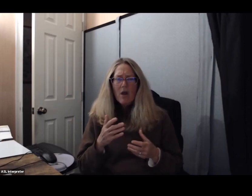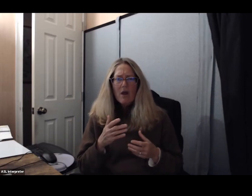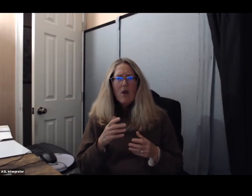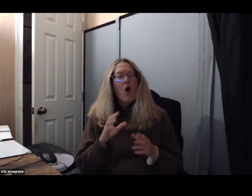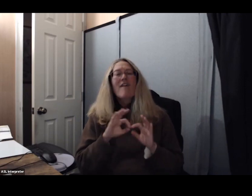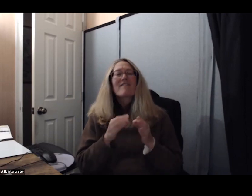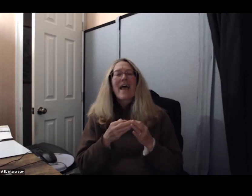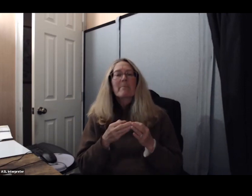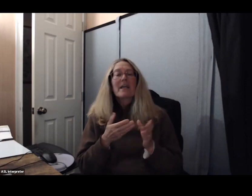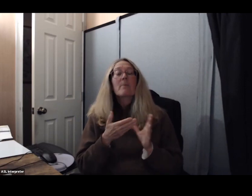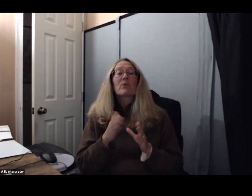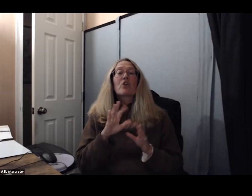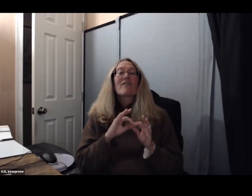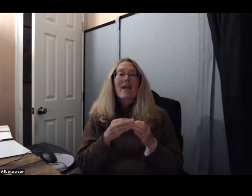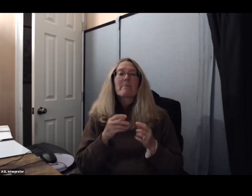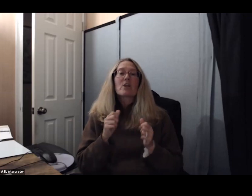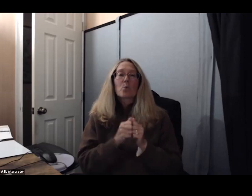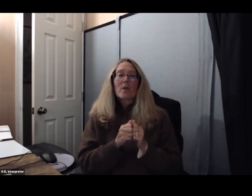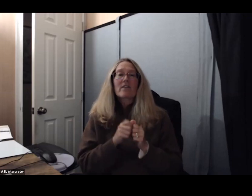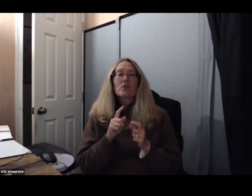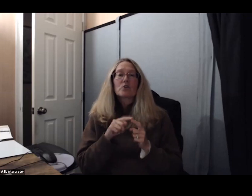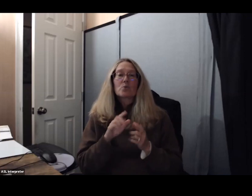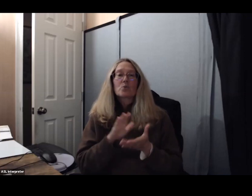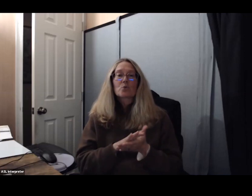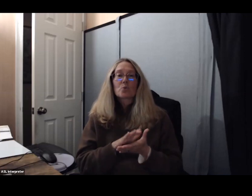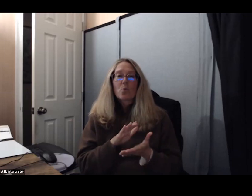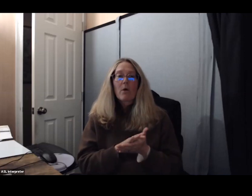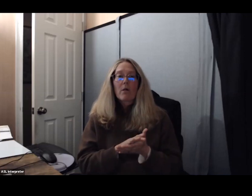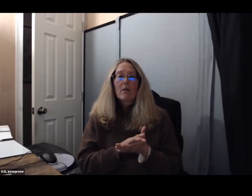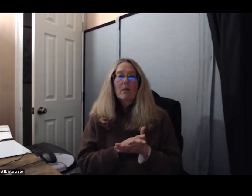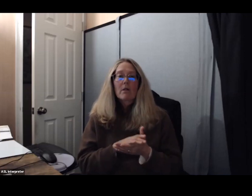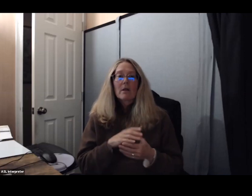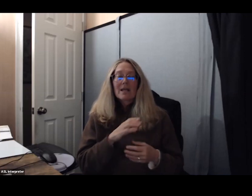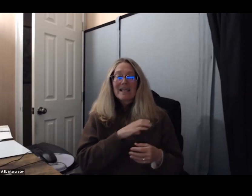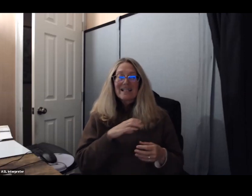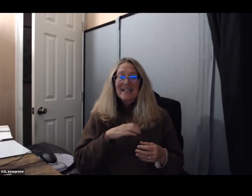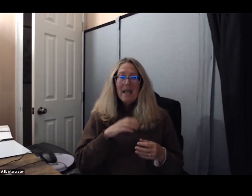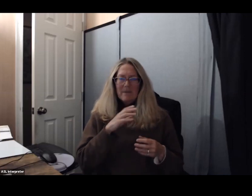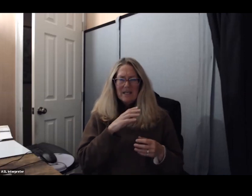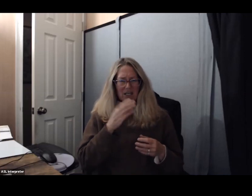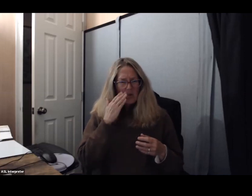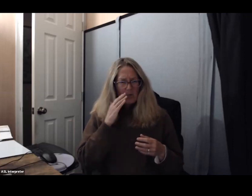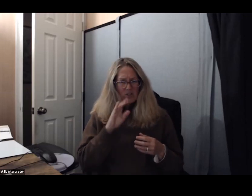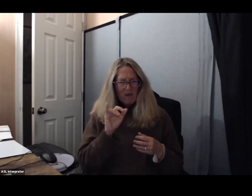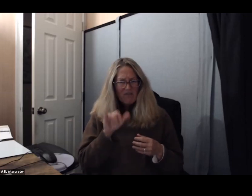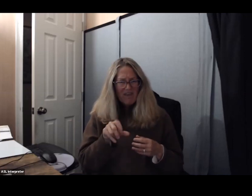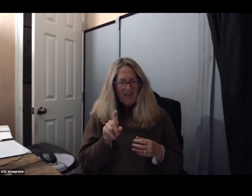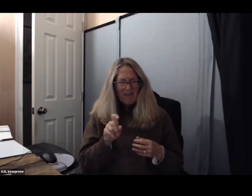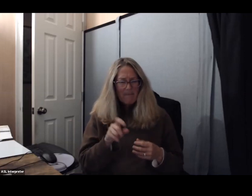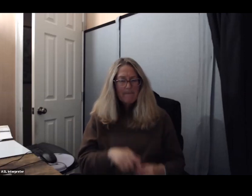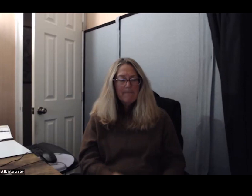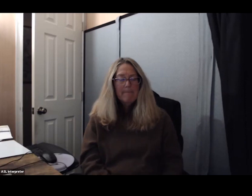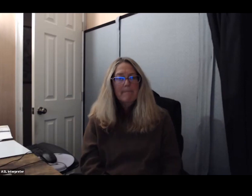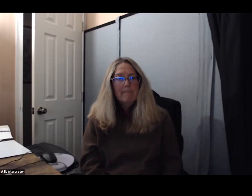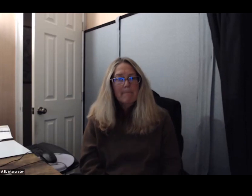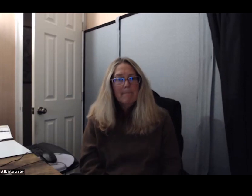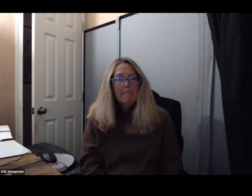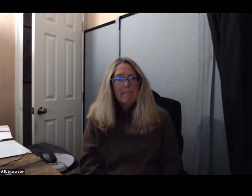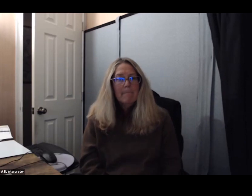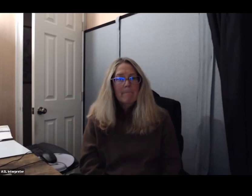Take your family to... Take Your Family to School Week. I'm going to ask if one of our cabinet members knows about that one.